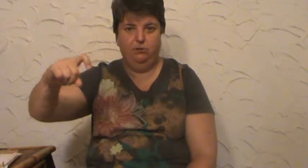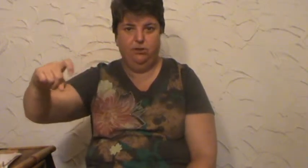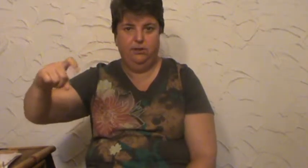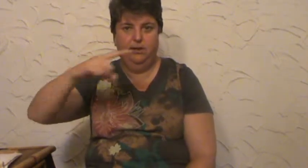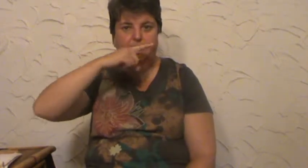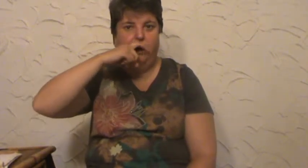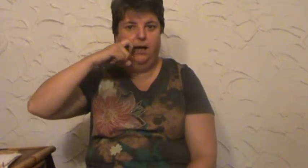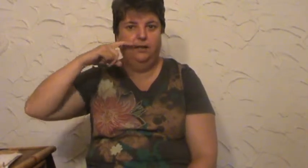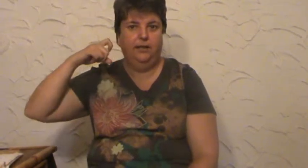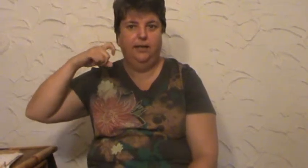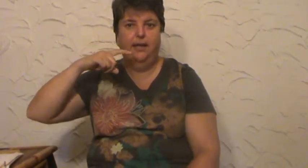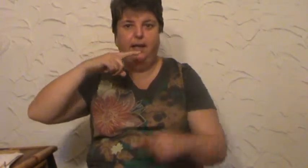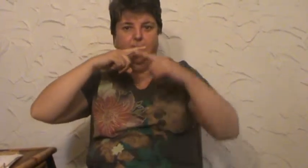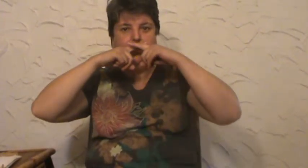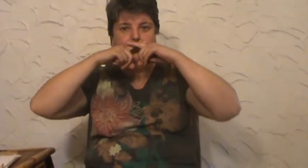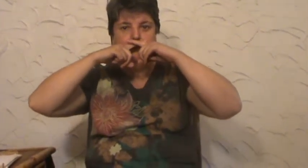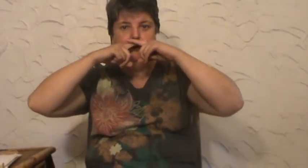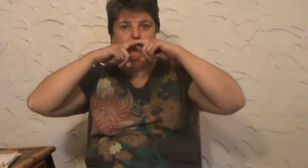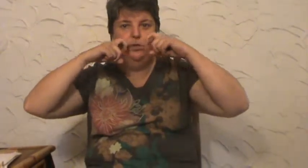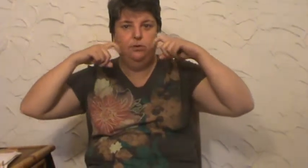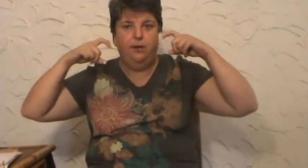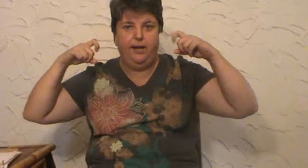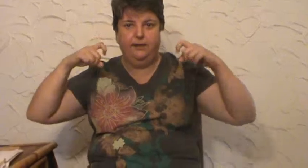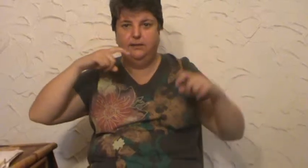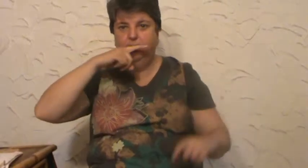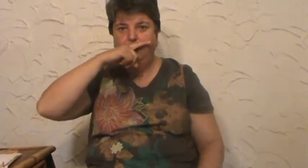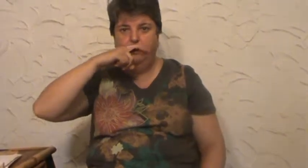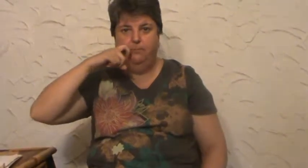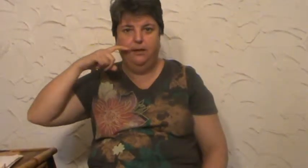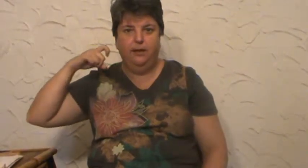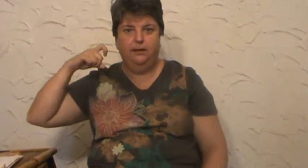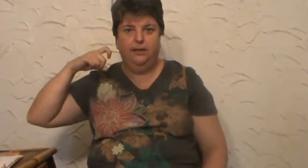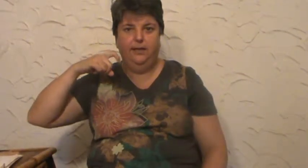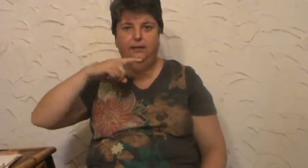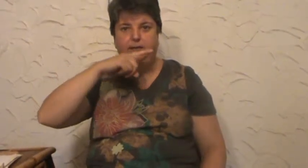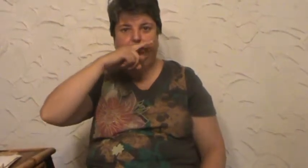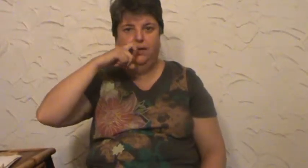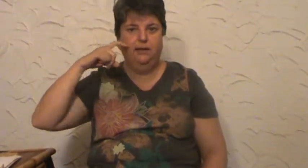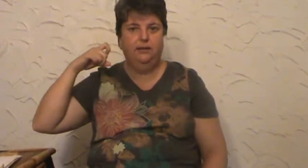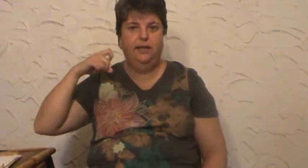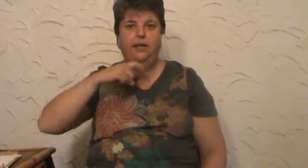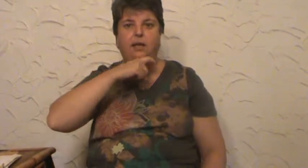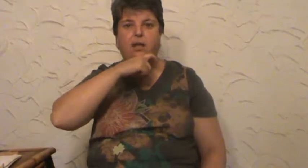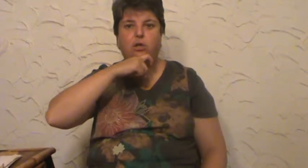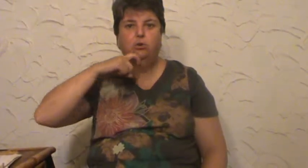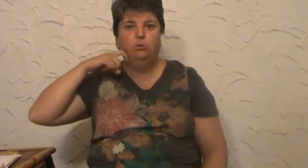motion. Ugly. And a lot of times people do it with two hands, but ugly. Ugly,